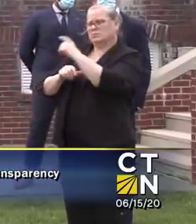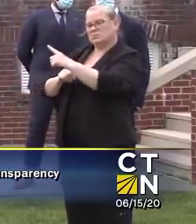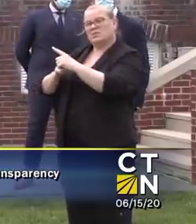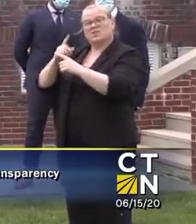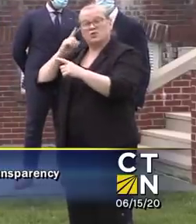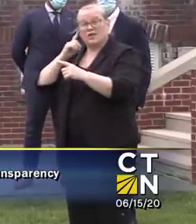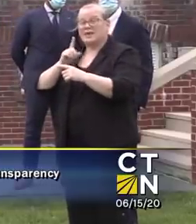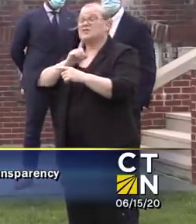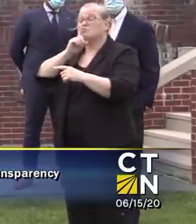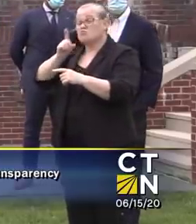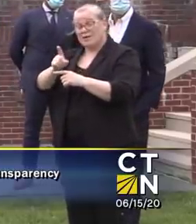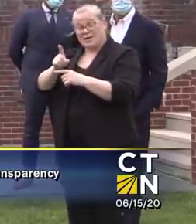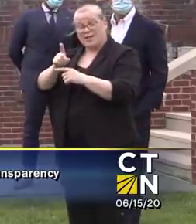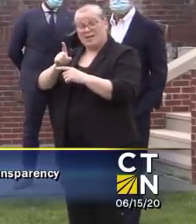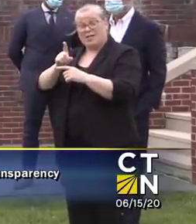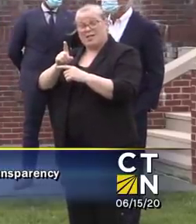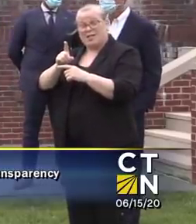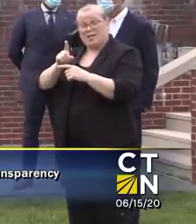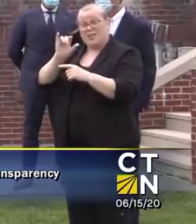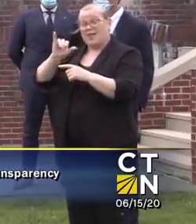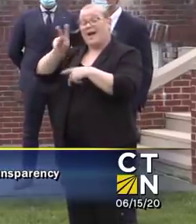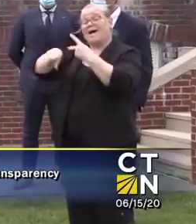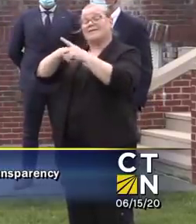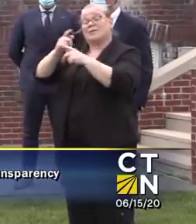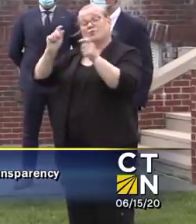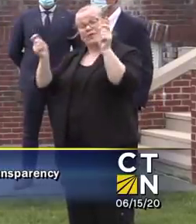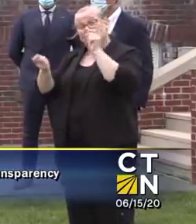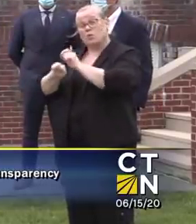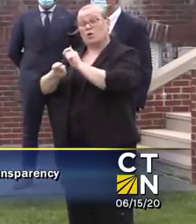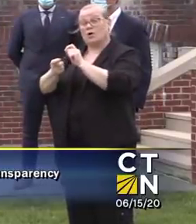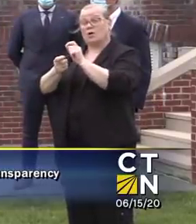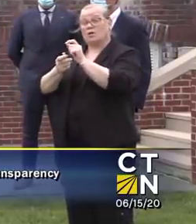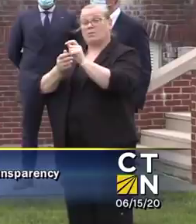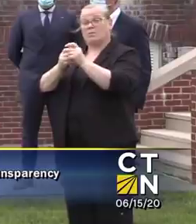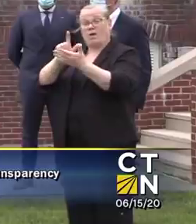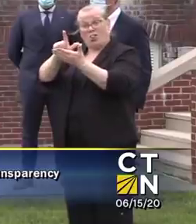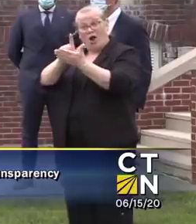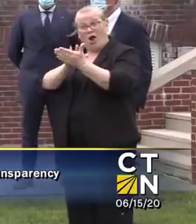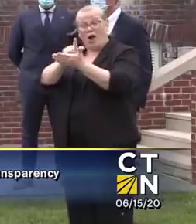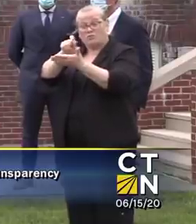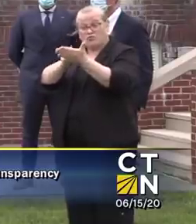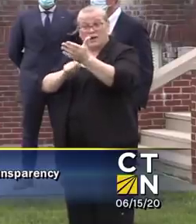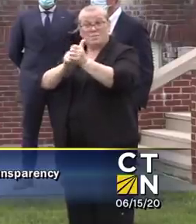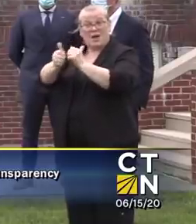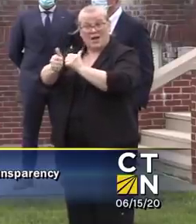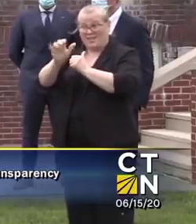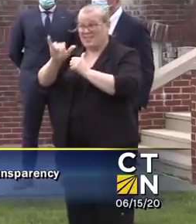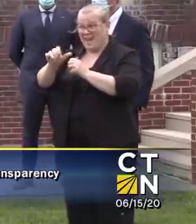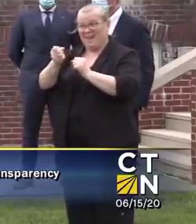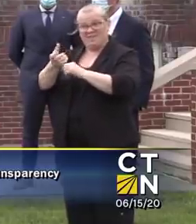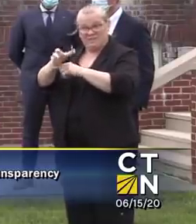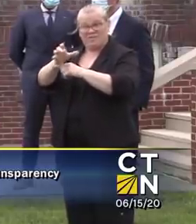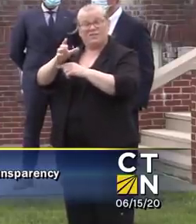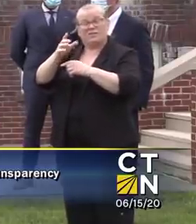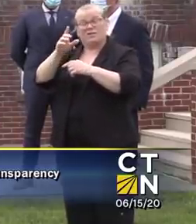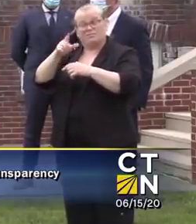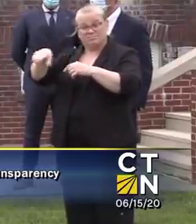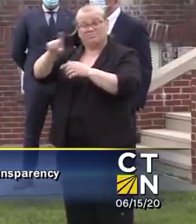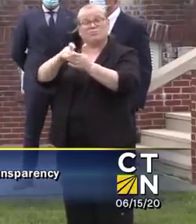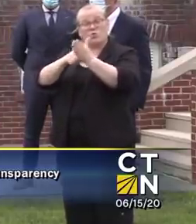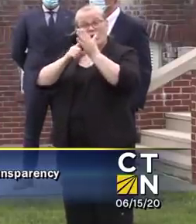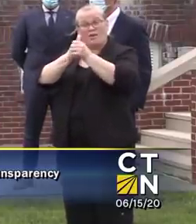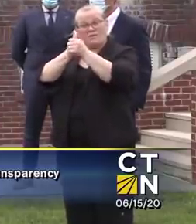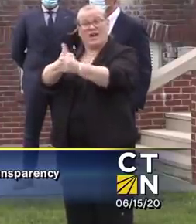this level of reform through legislation? Yeah. Through legislation, yes. The challenge